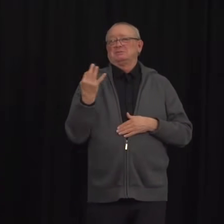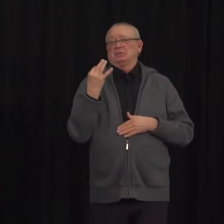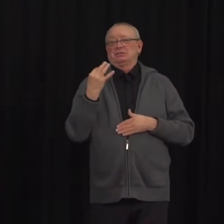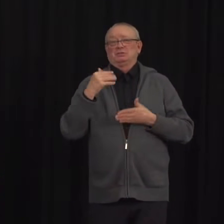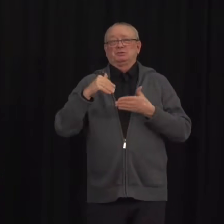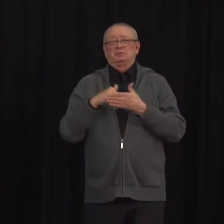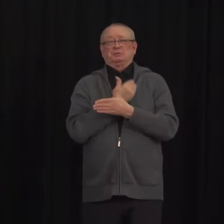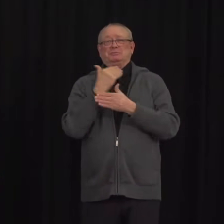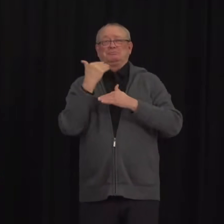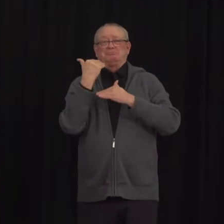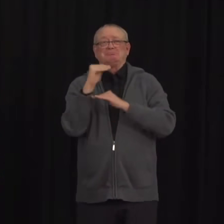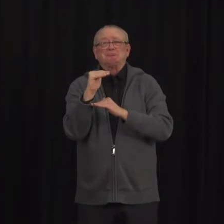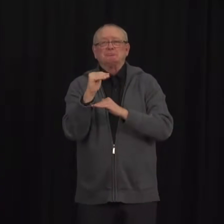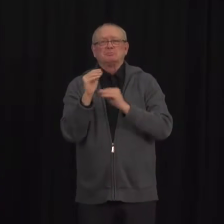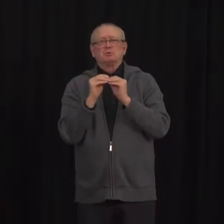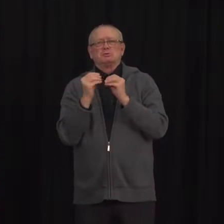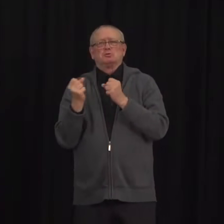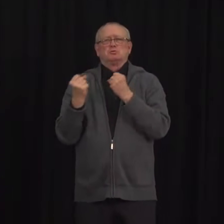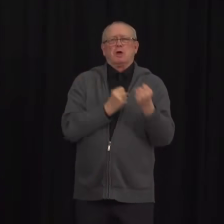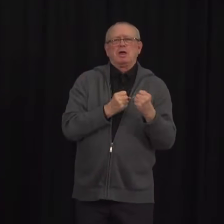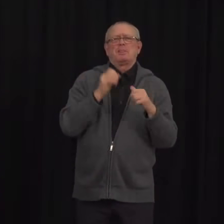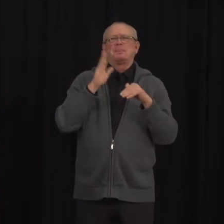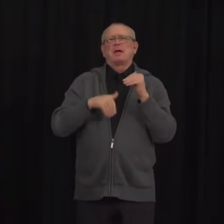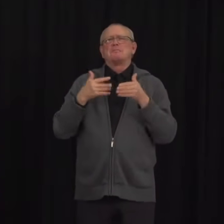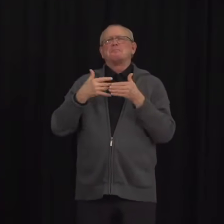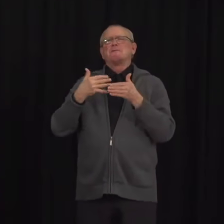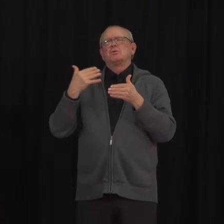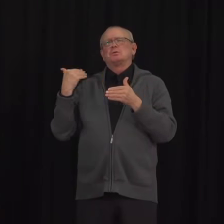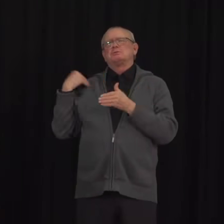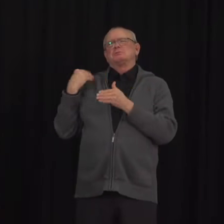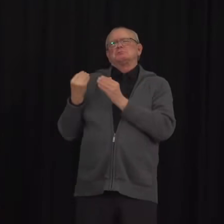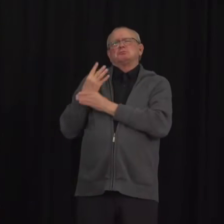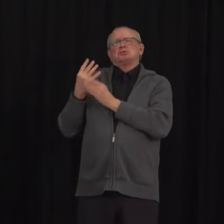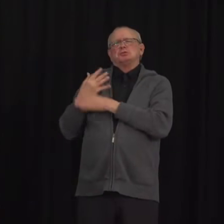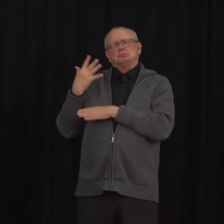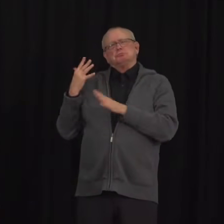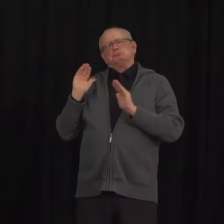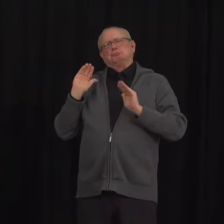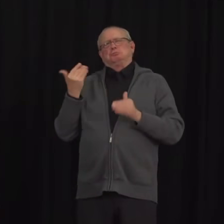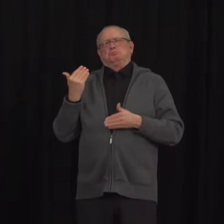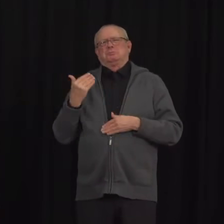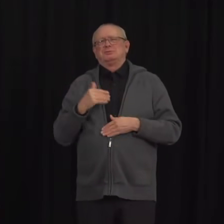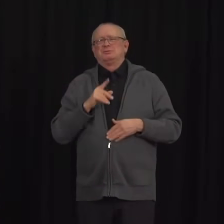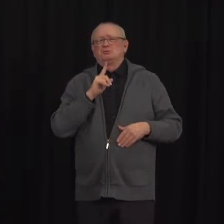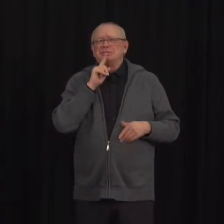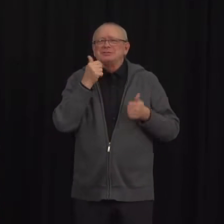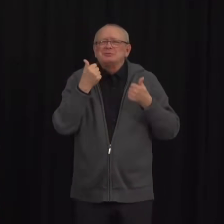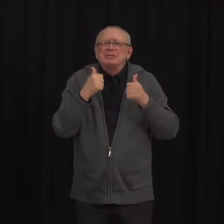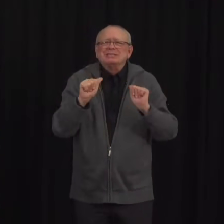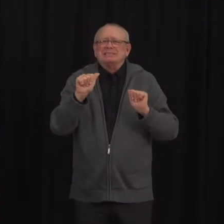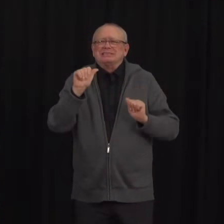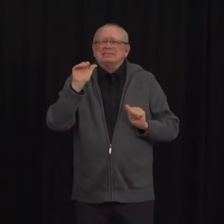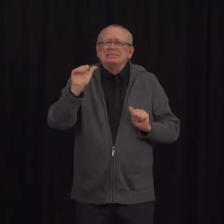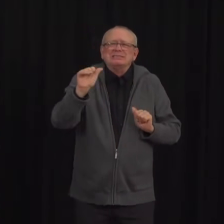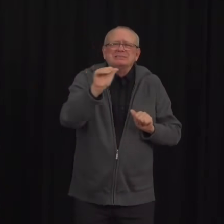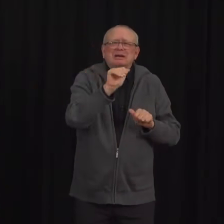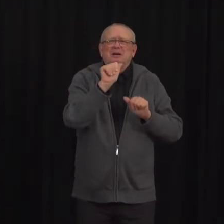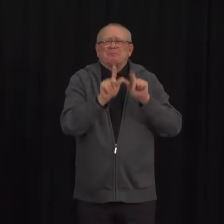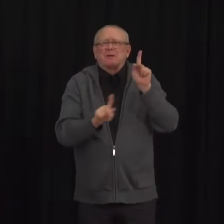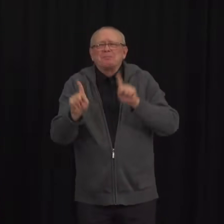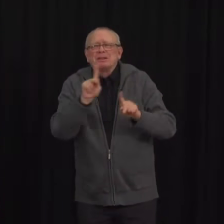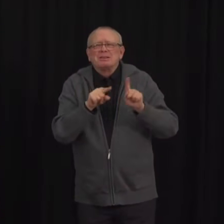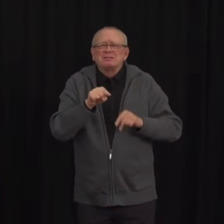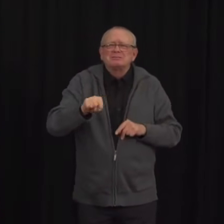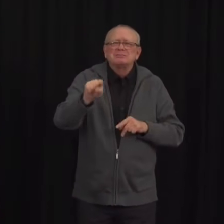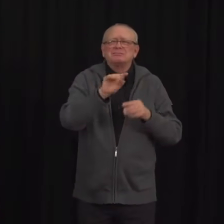of measures than we have done since the spring. And this is really a call to Albertans to work together to follow those measures